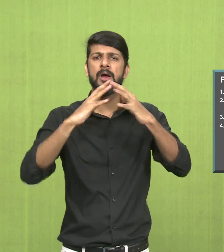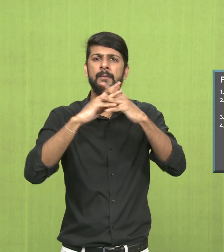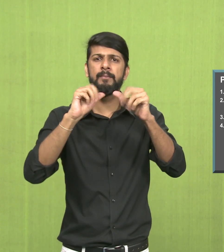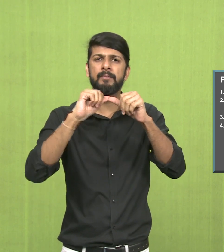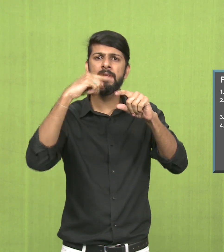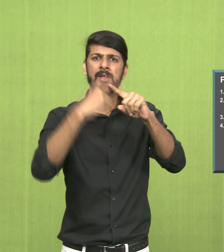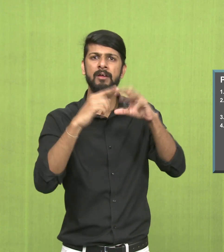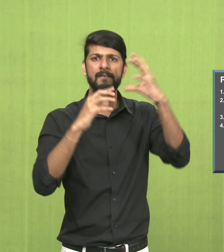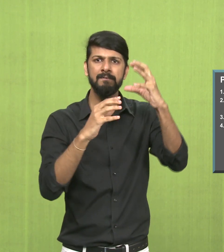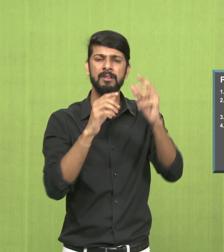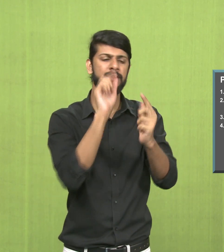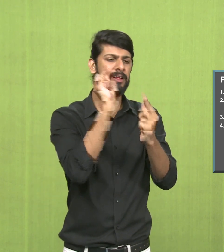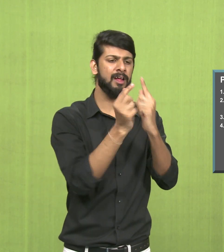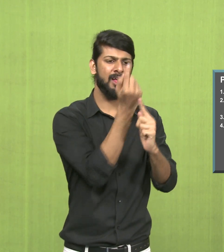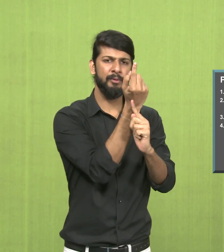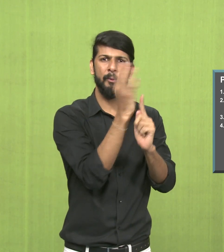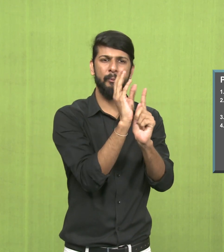also, linoleum is a rubber like material.